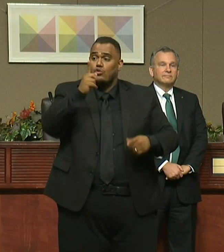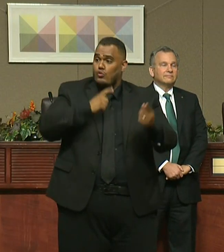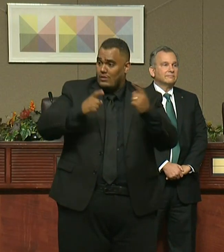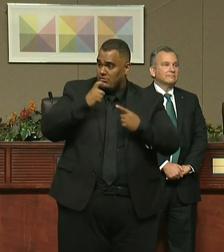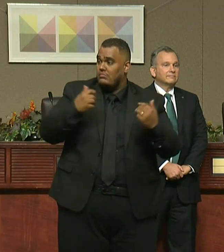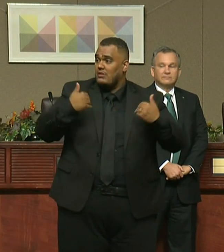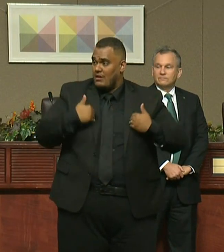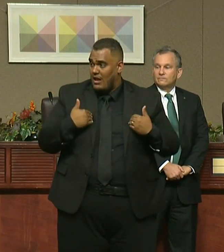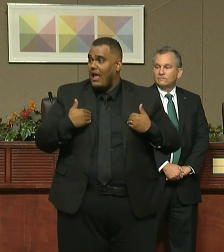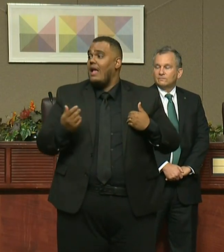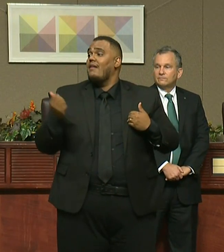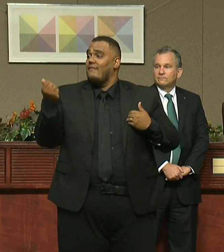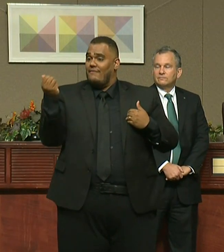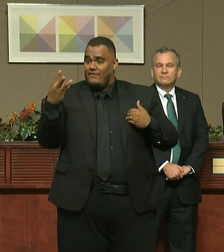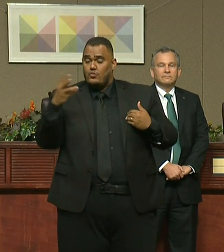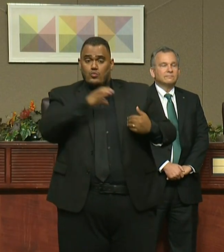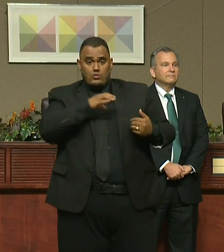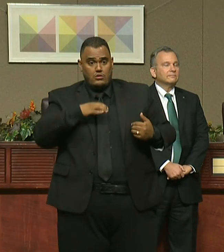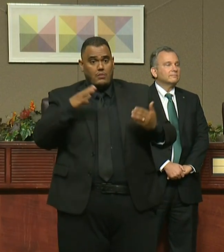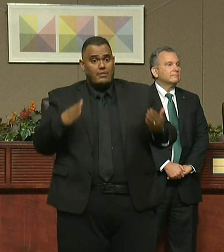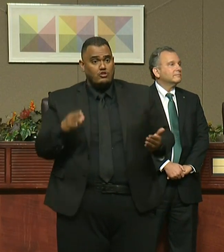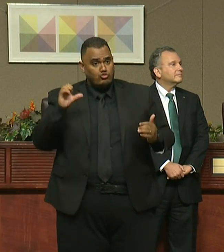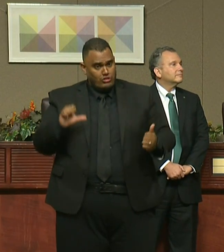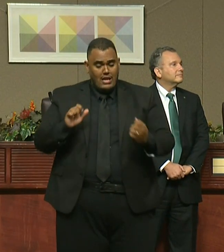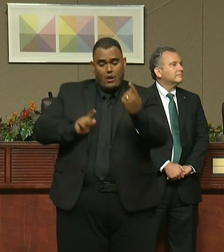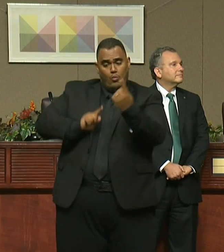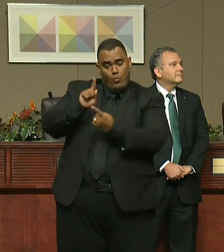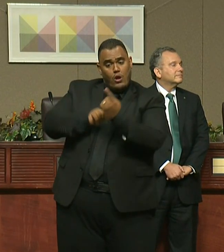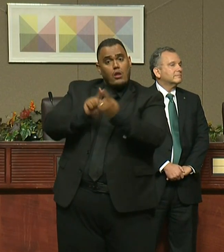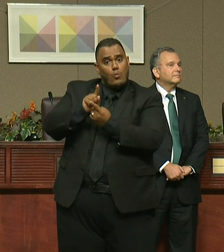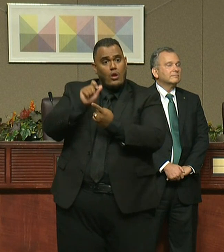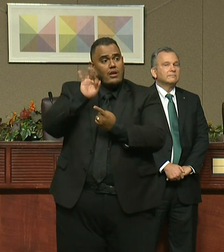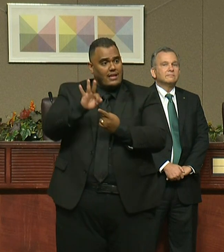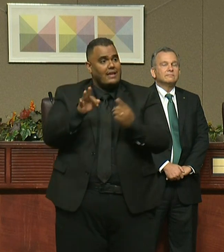do have a couple of our commissioners here. We can do one-on-ones